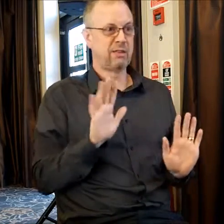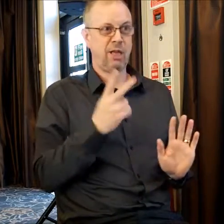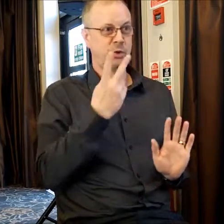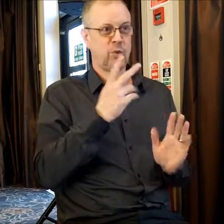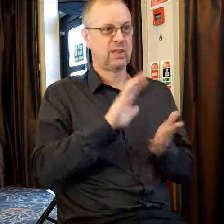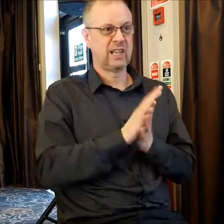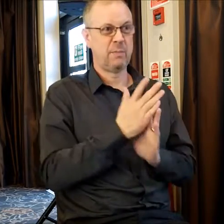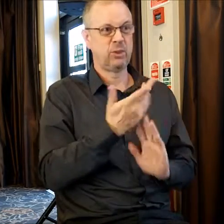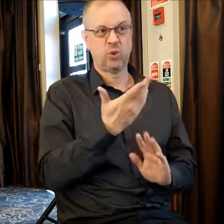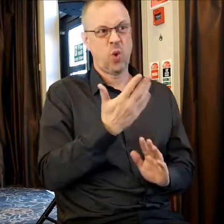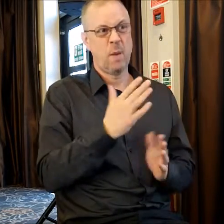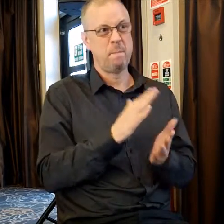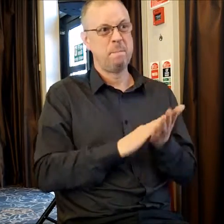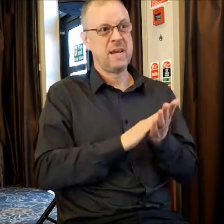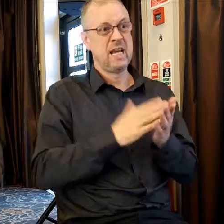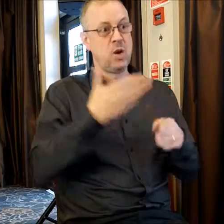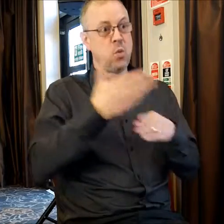through that and it can still go onto the site.